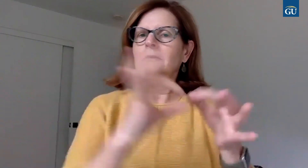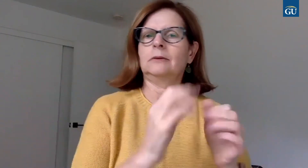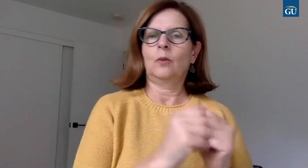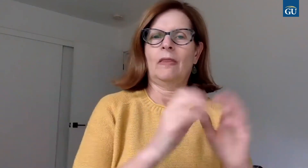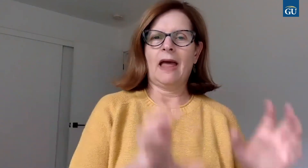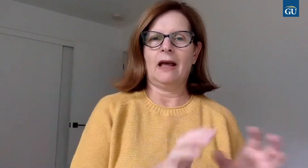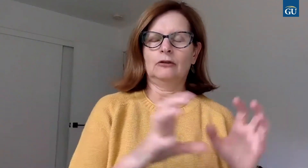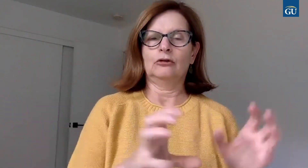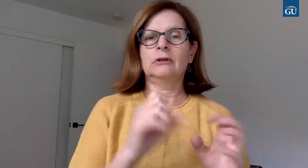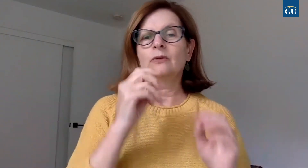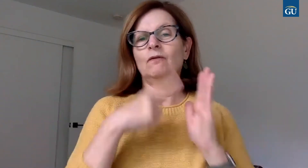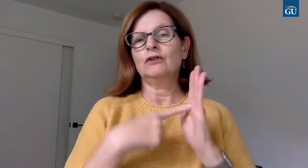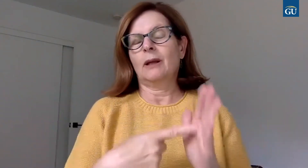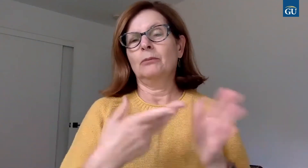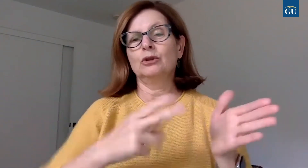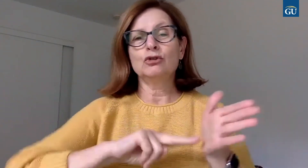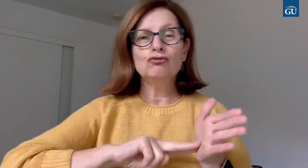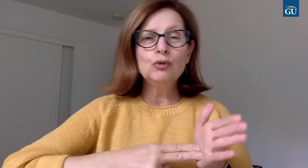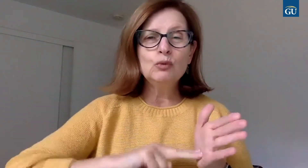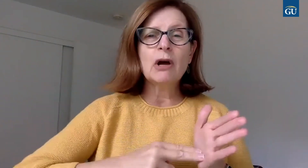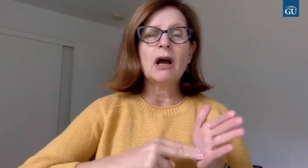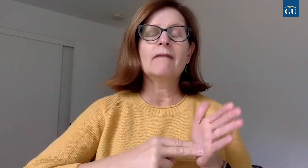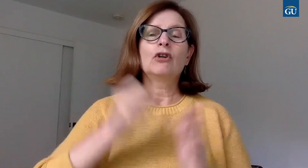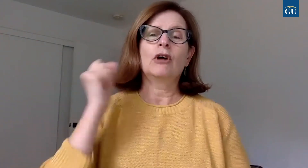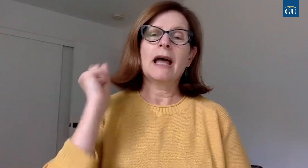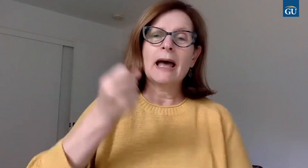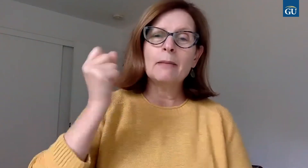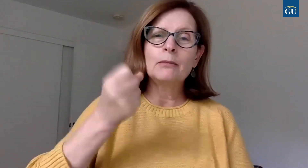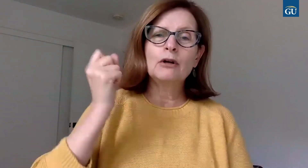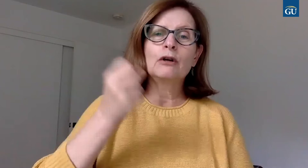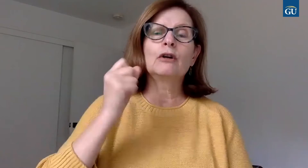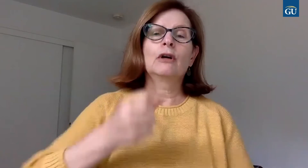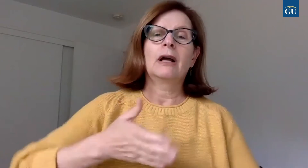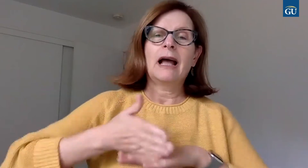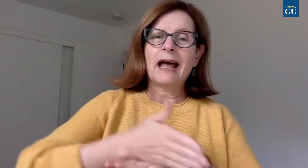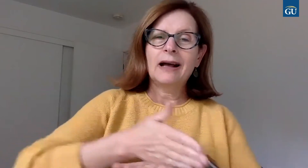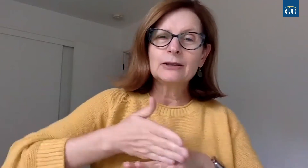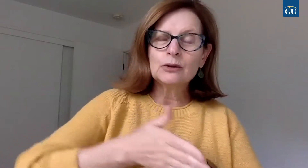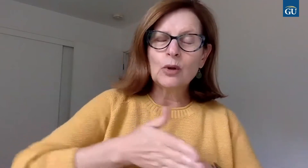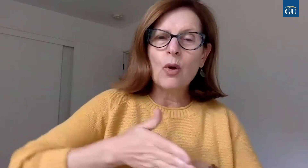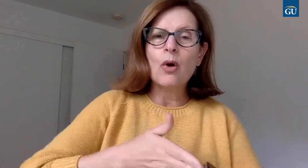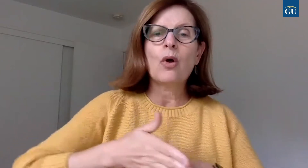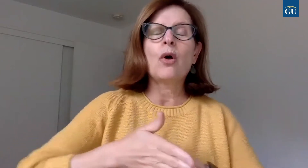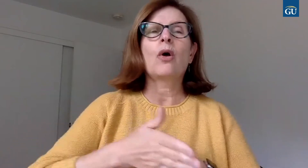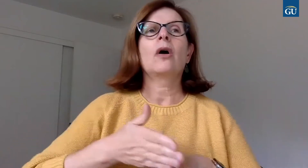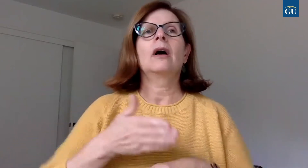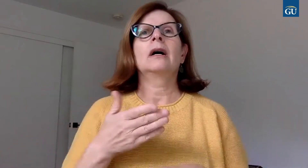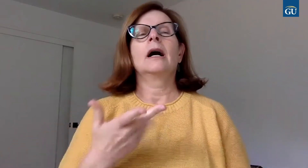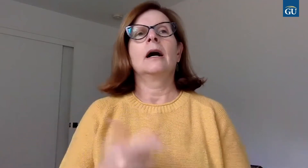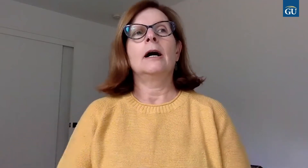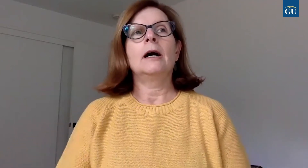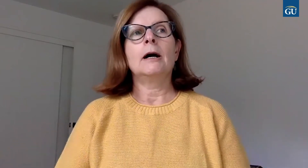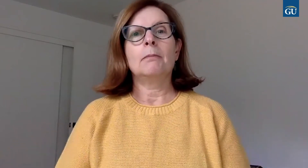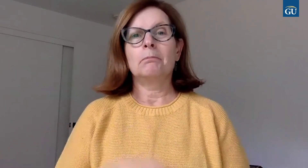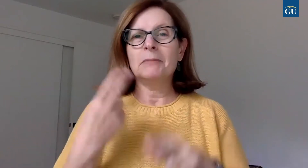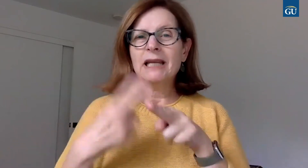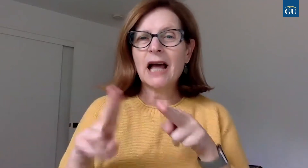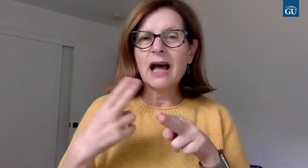If it's including the shape, then it needs an action to go with it, such as screwdriver, hammer, handsaw,